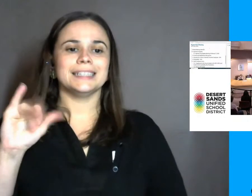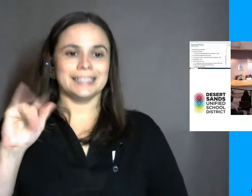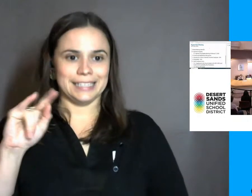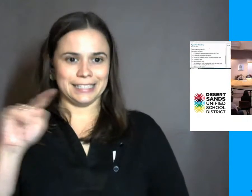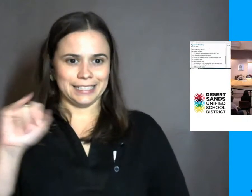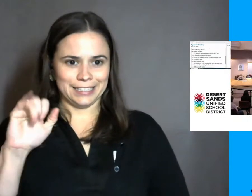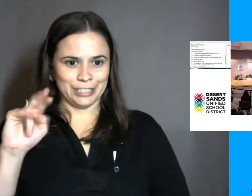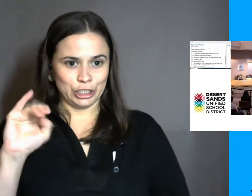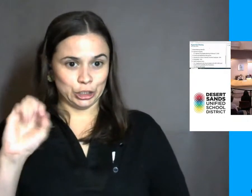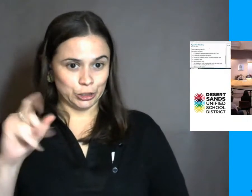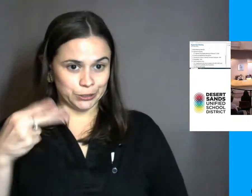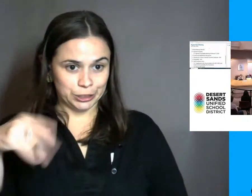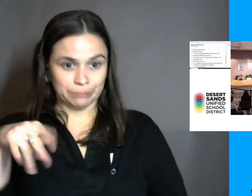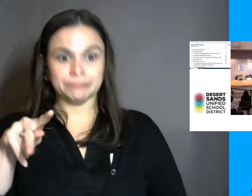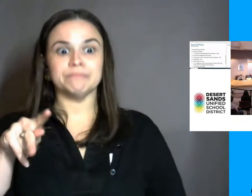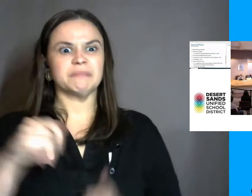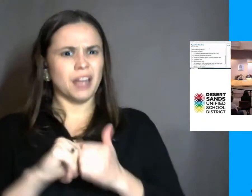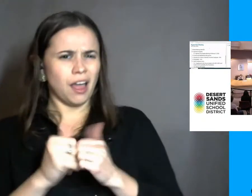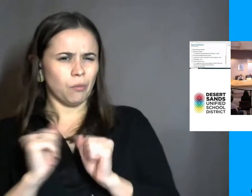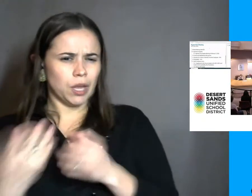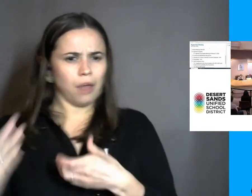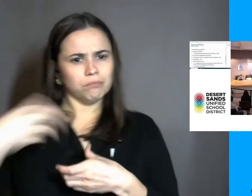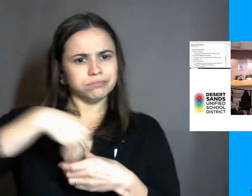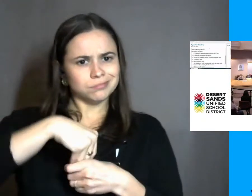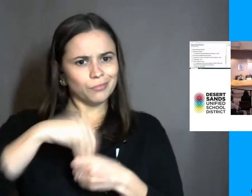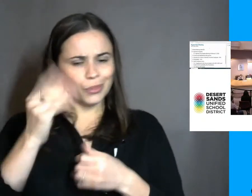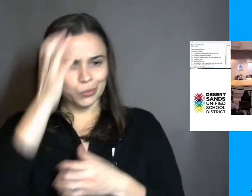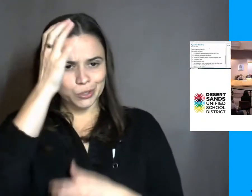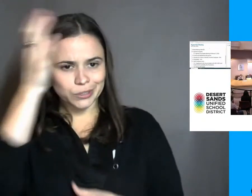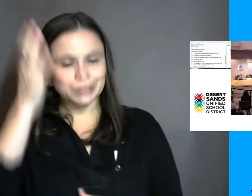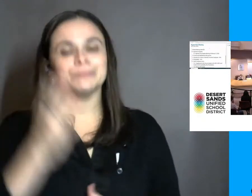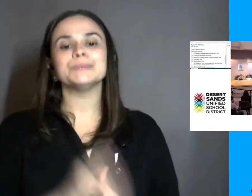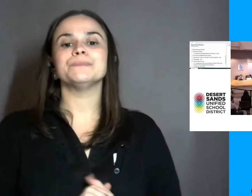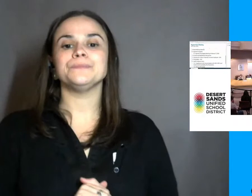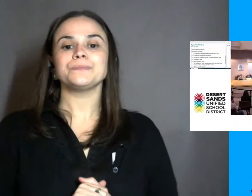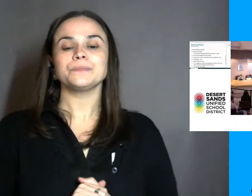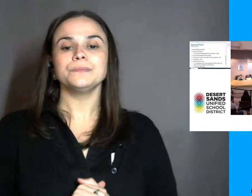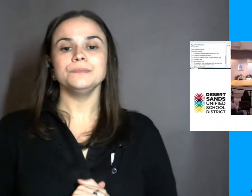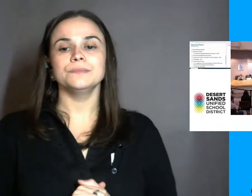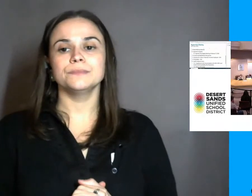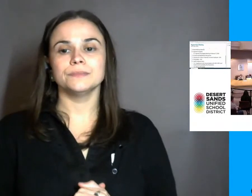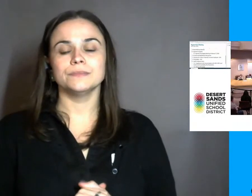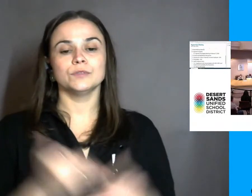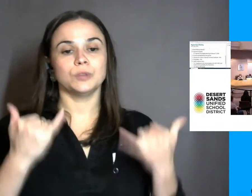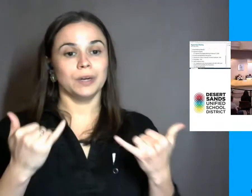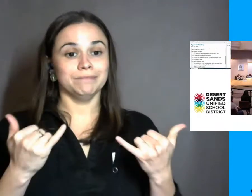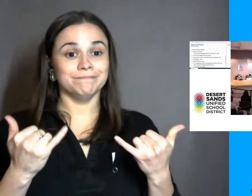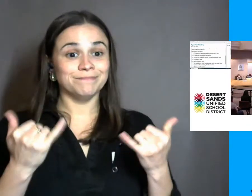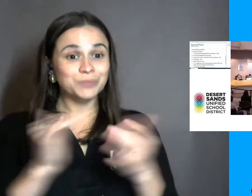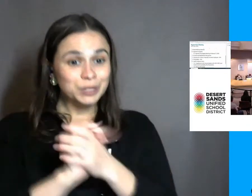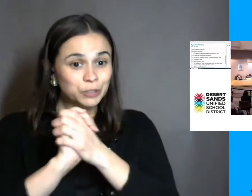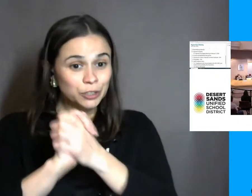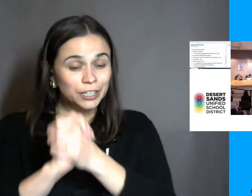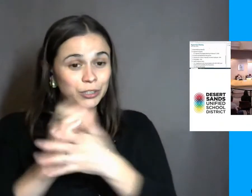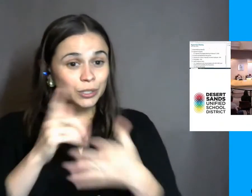Jessica Mendoza here, but please join me in congratulating Desert Ridge Academy.